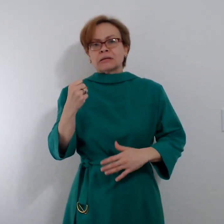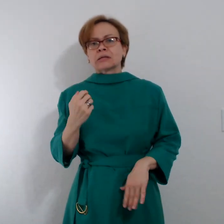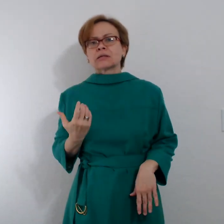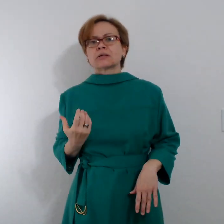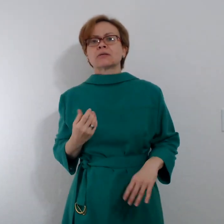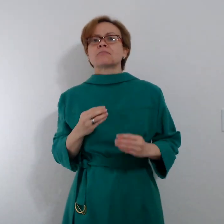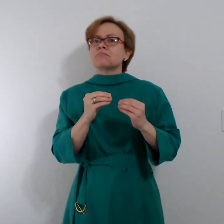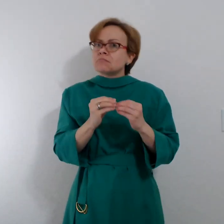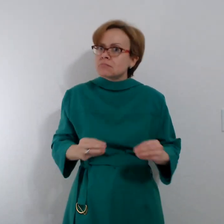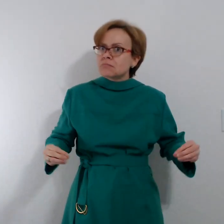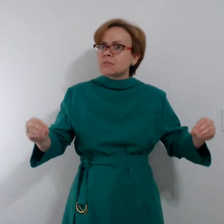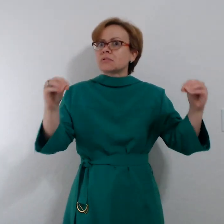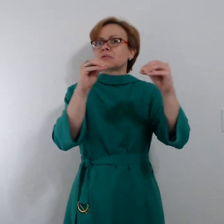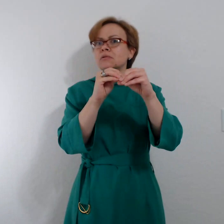dead.